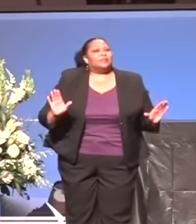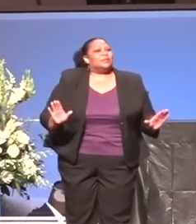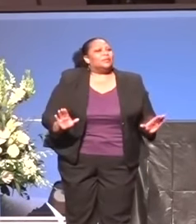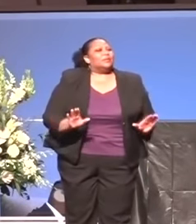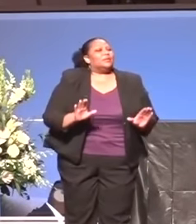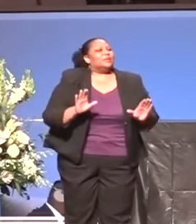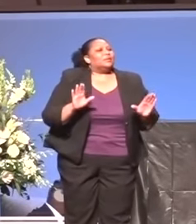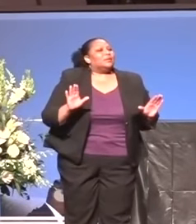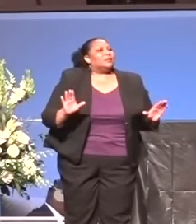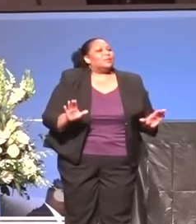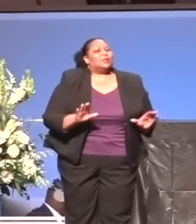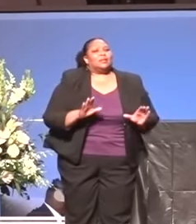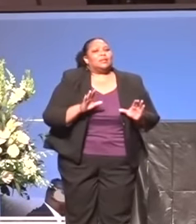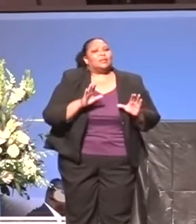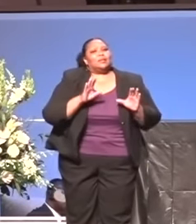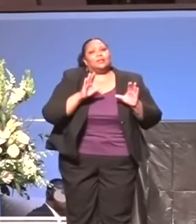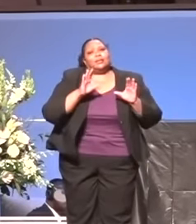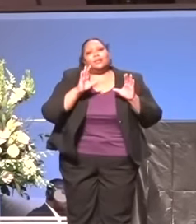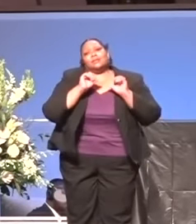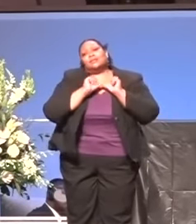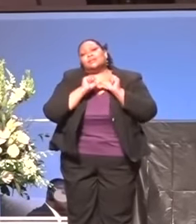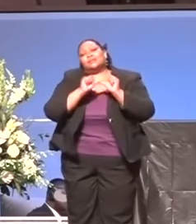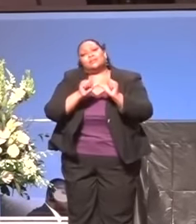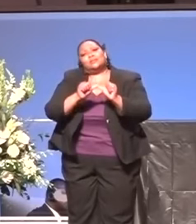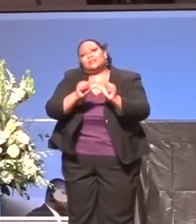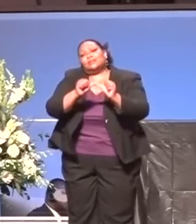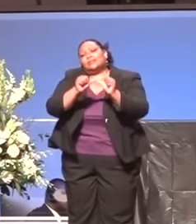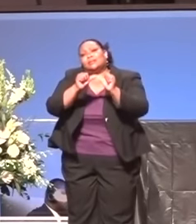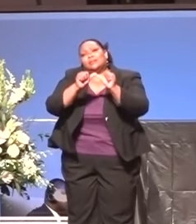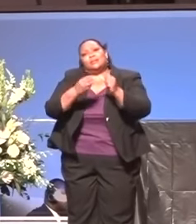Be of good courage.